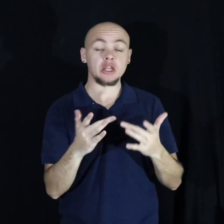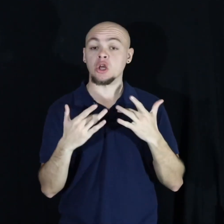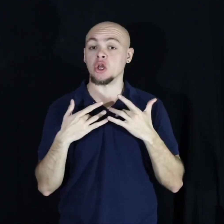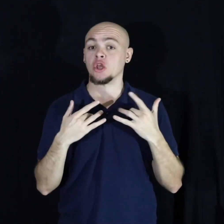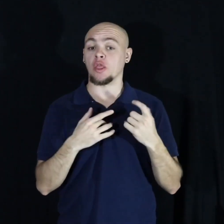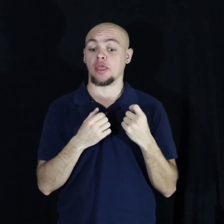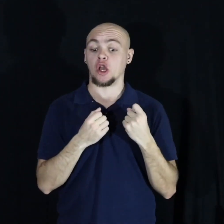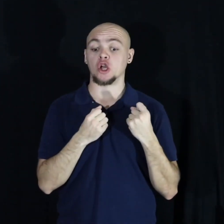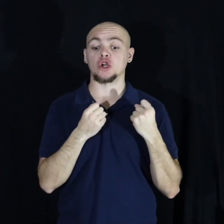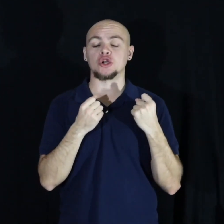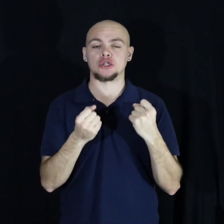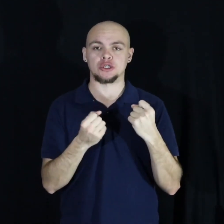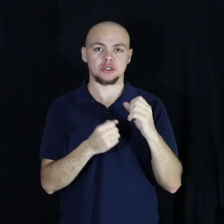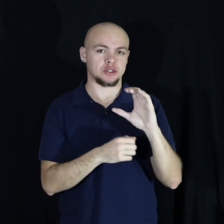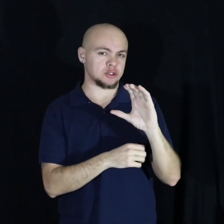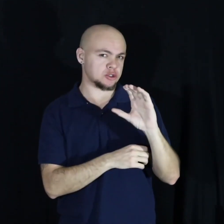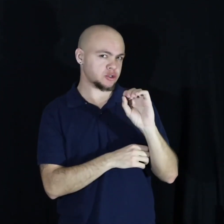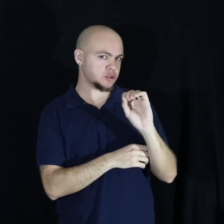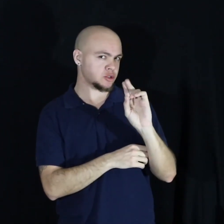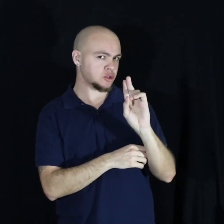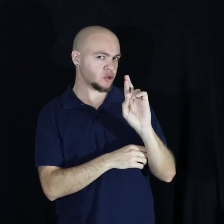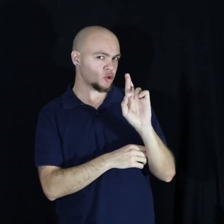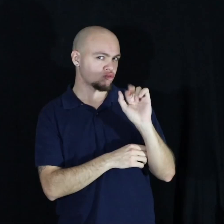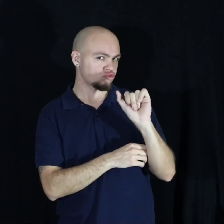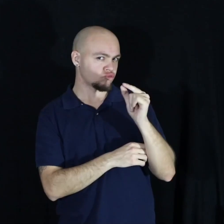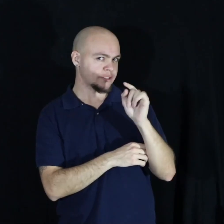the courage to